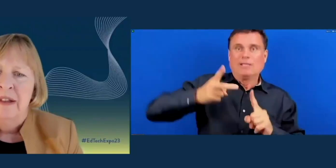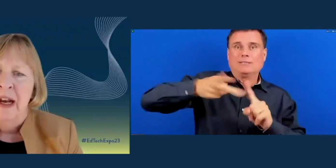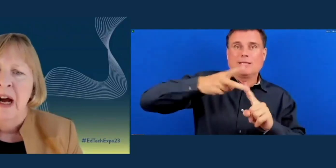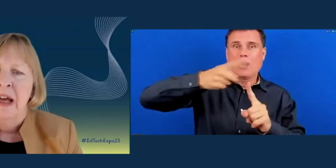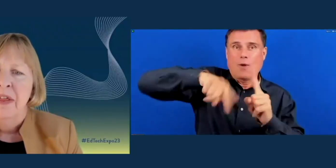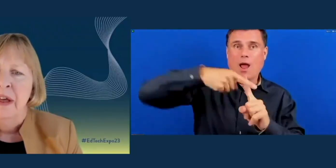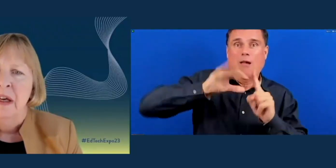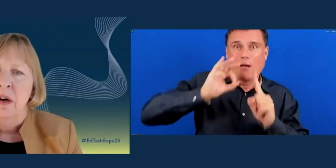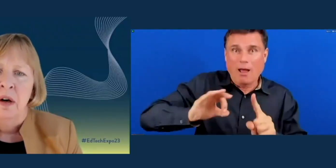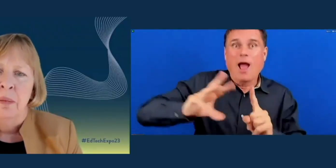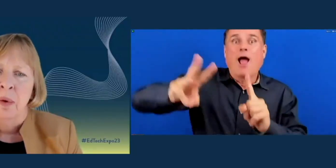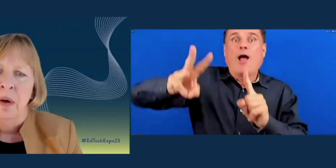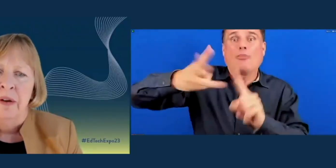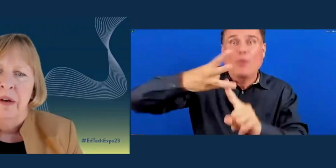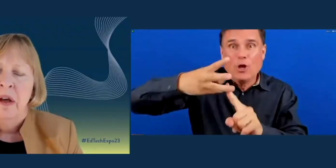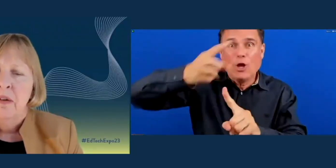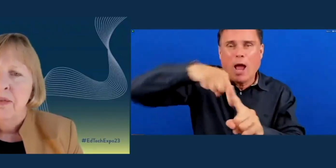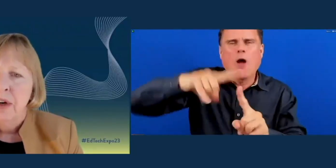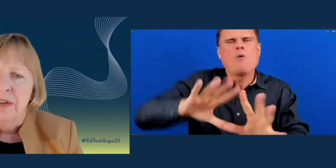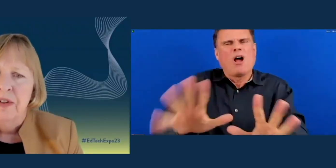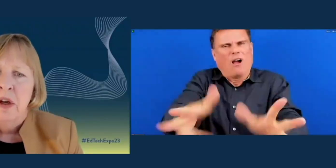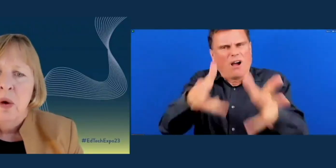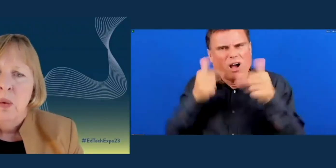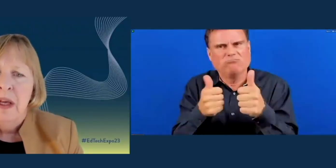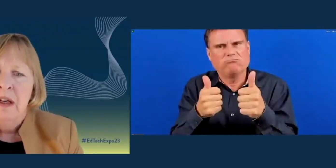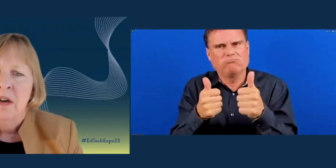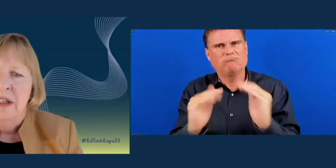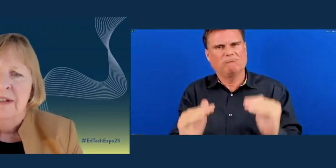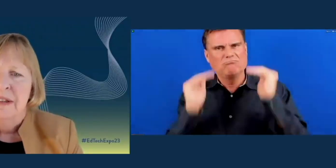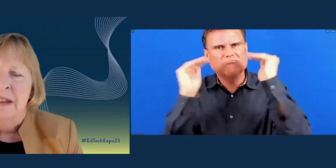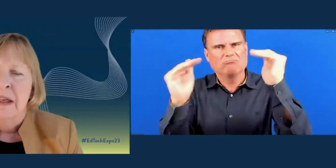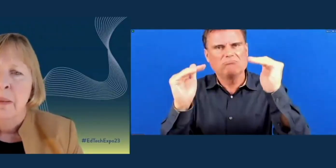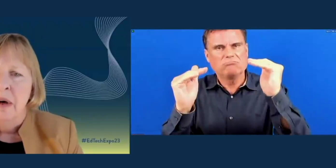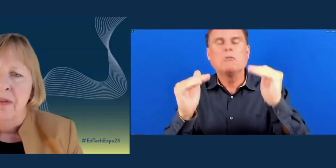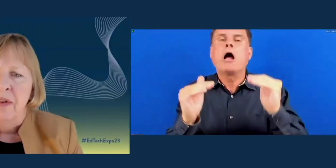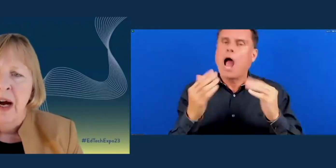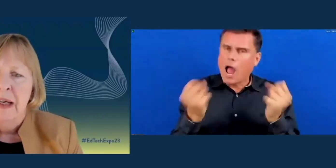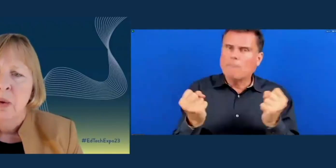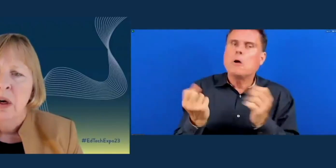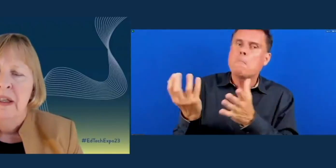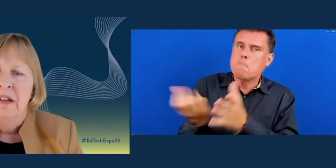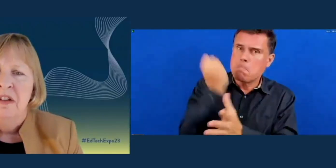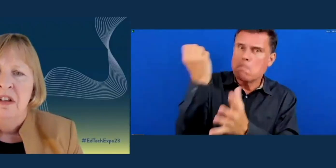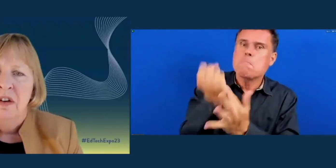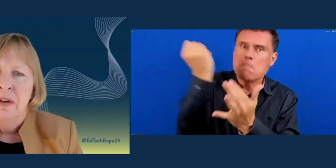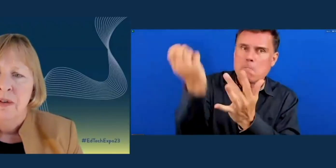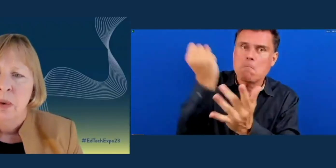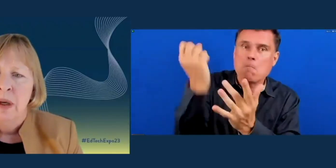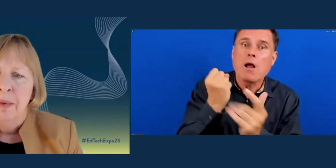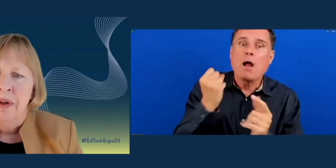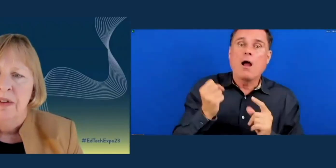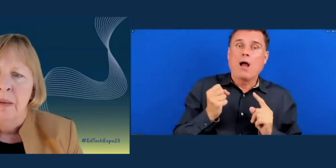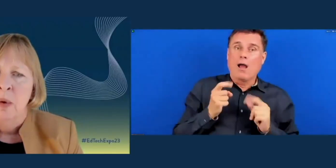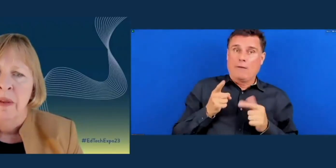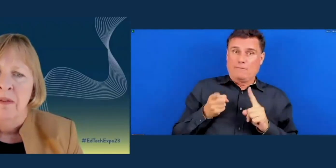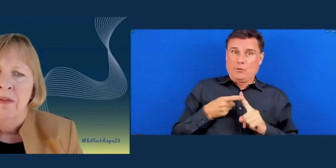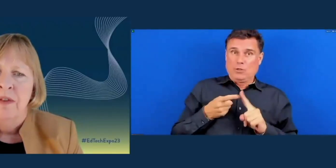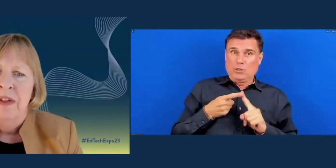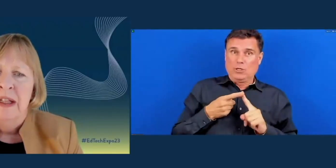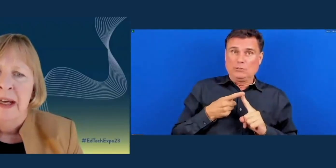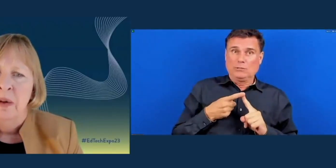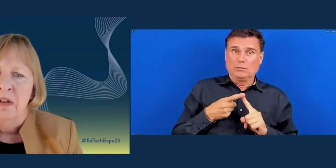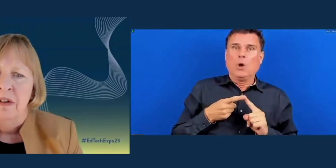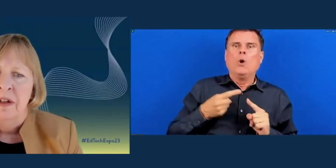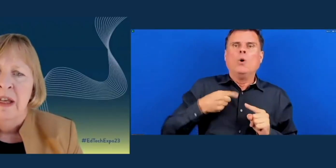achievements that I think are important. First, we increased the number of high-quality digital storybooks in more than